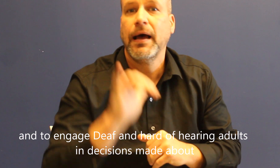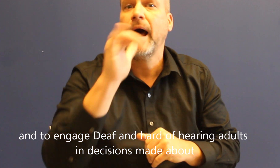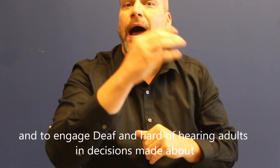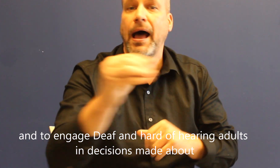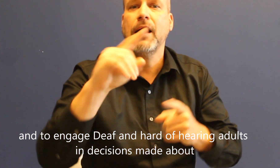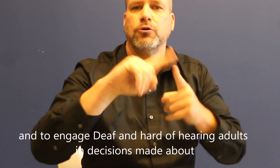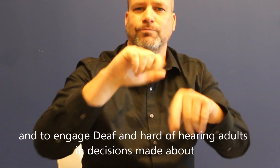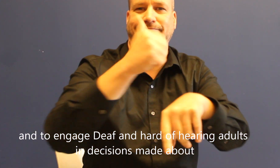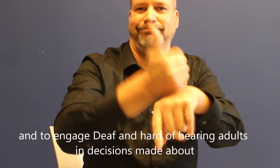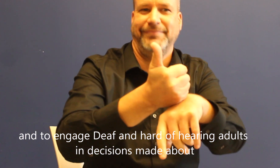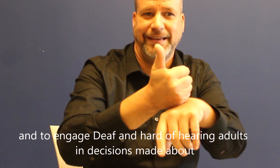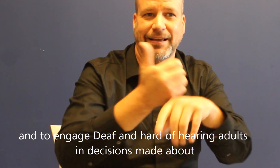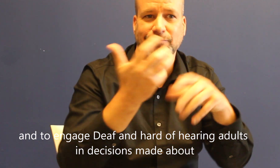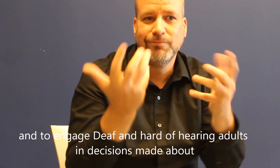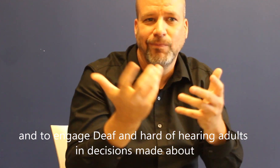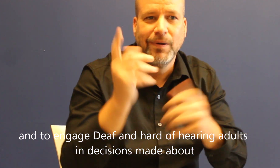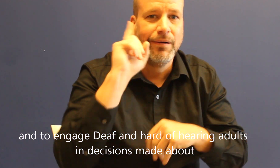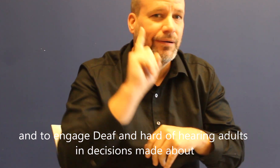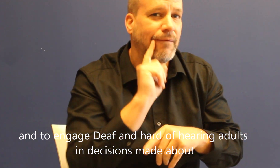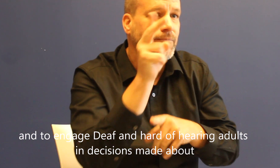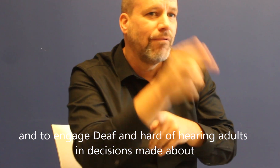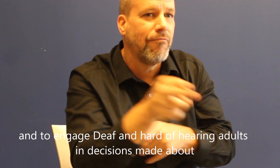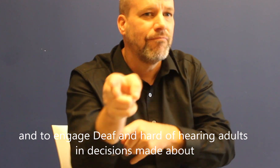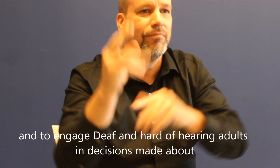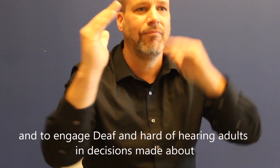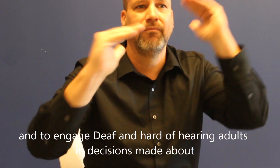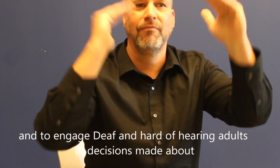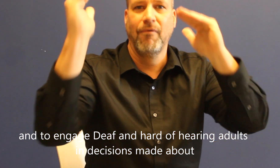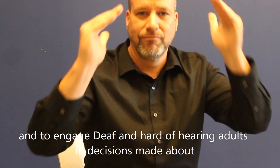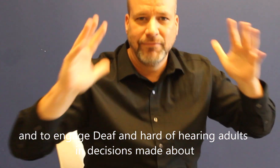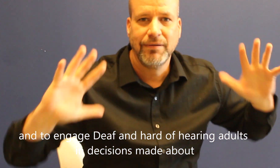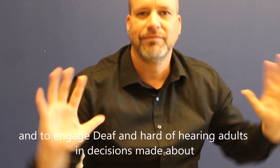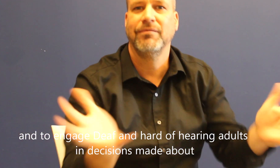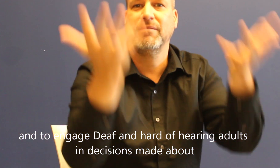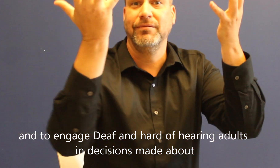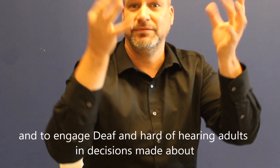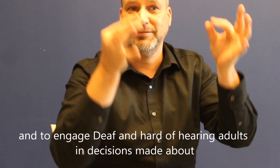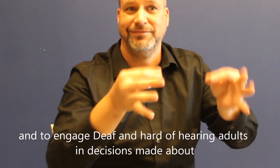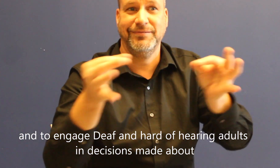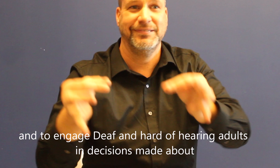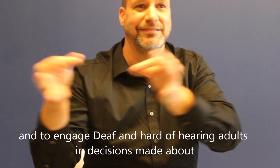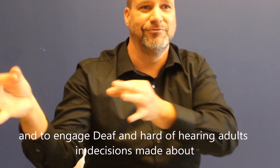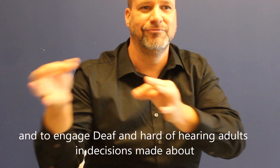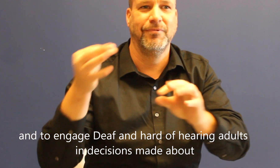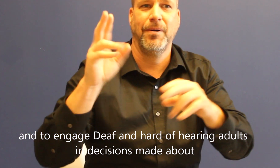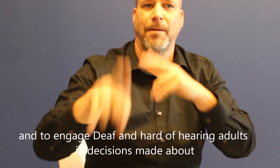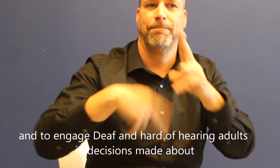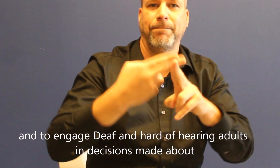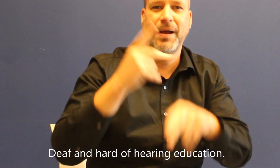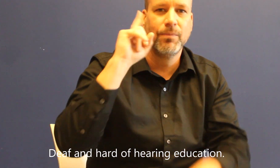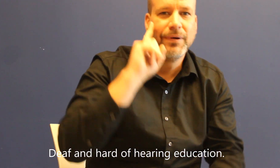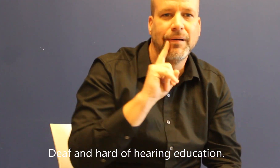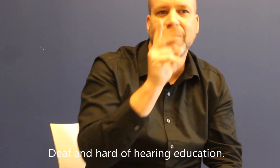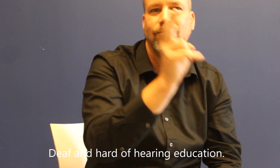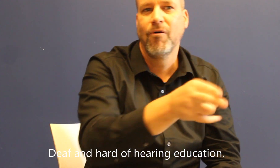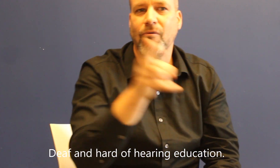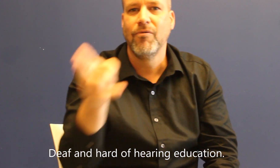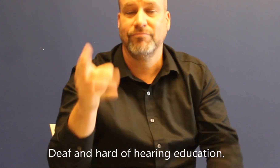To engage deaf and hard of hearing adults in decisions made about deaf